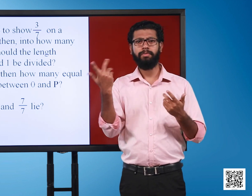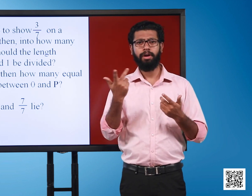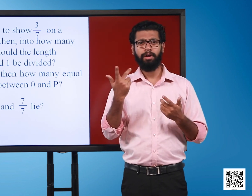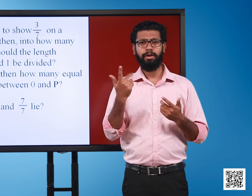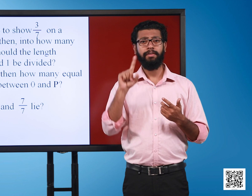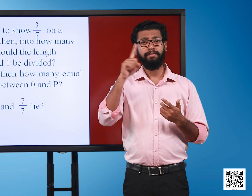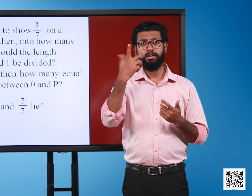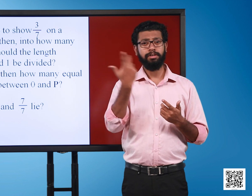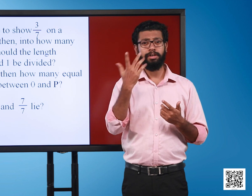and P?